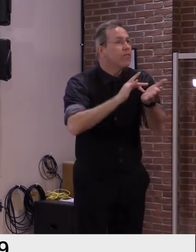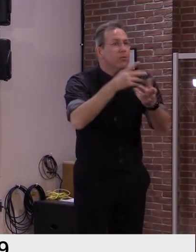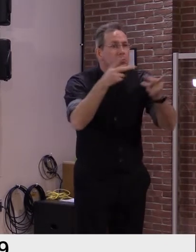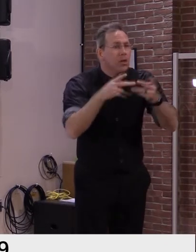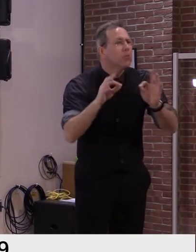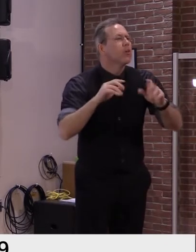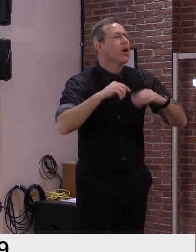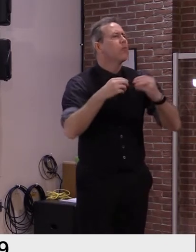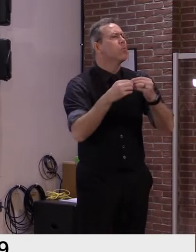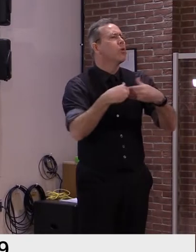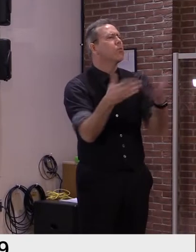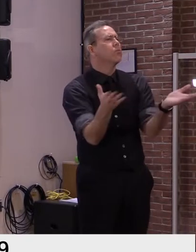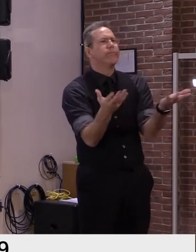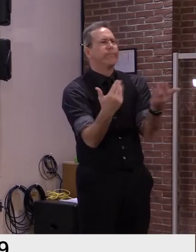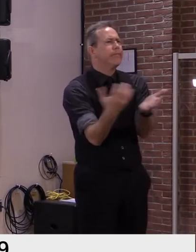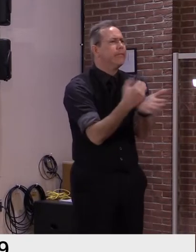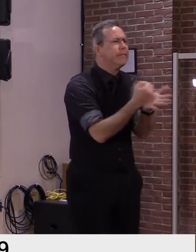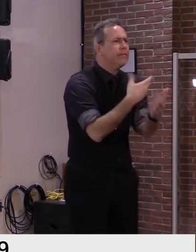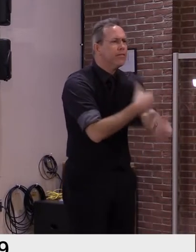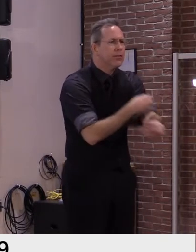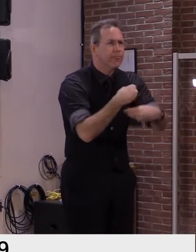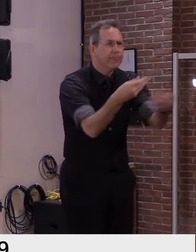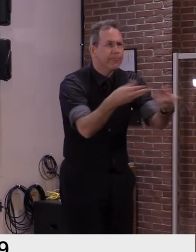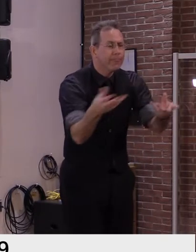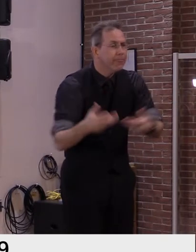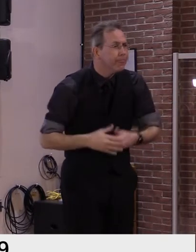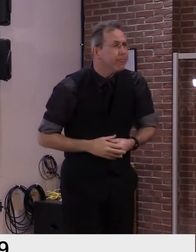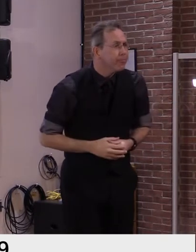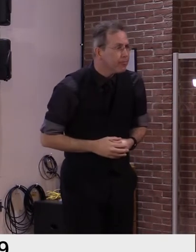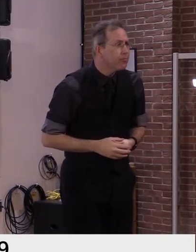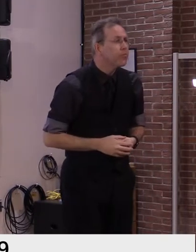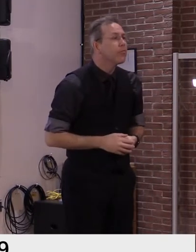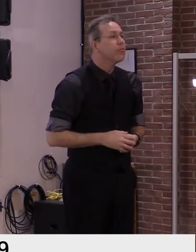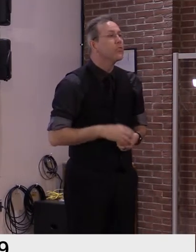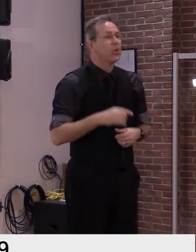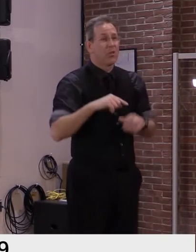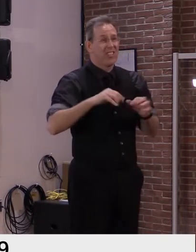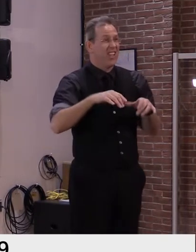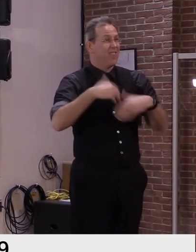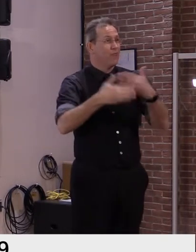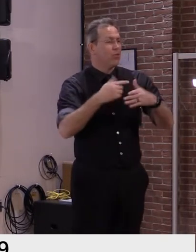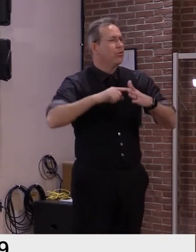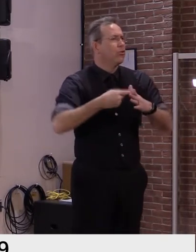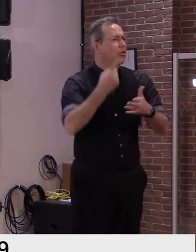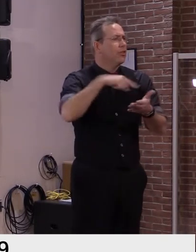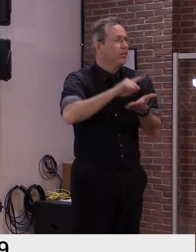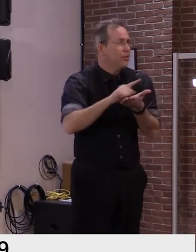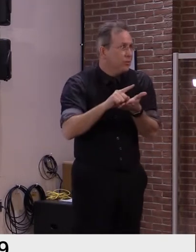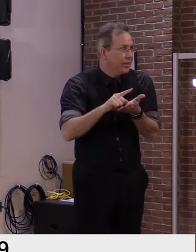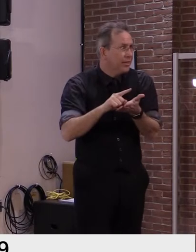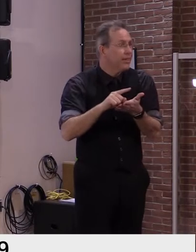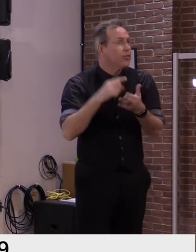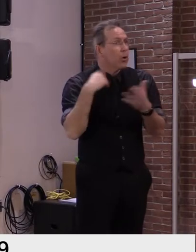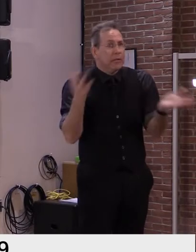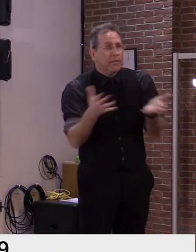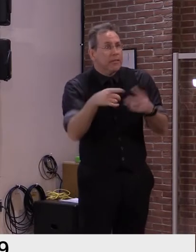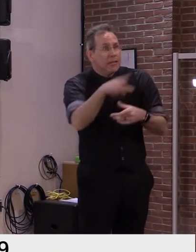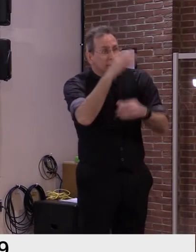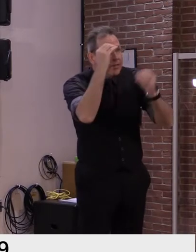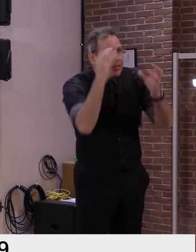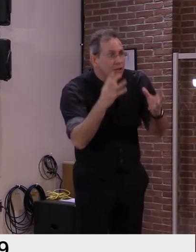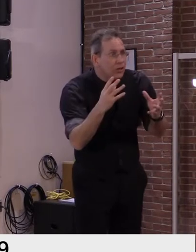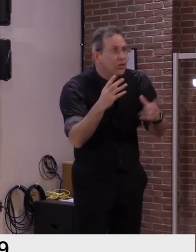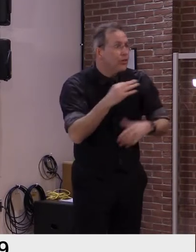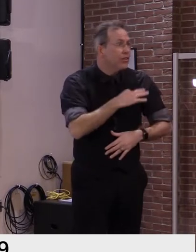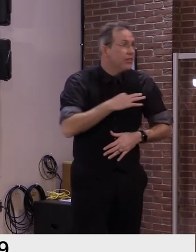share. Specifically, beginning next week, we will begin to offer teachers and school staff and child